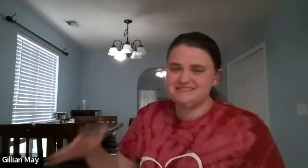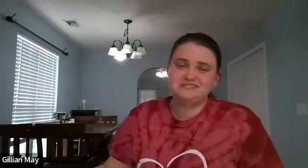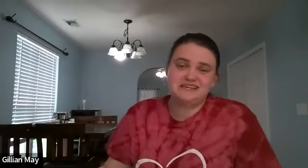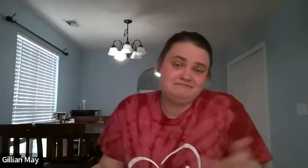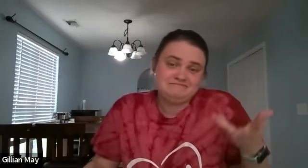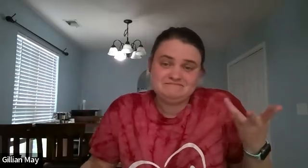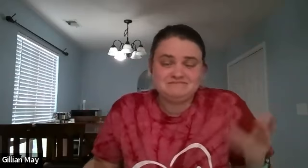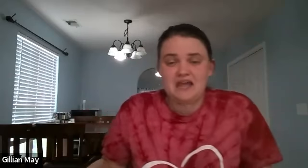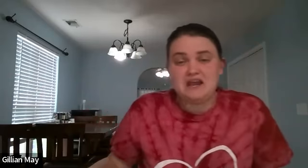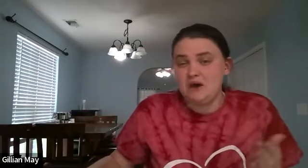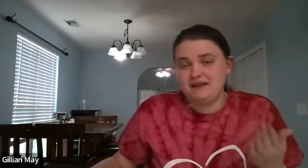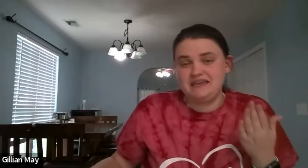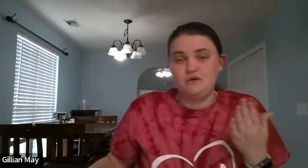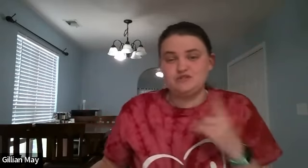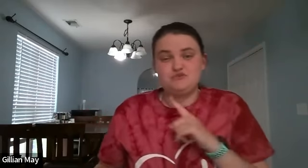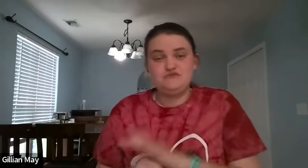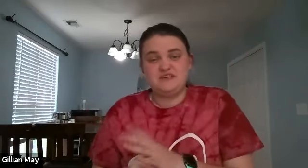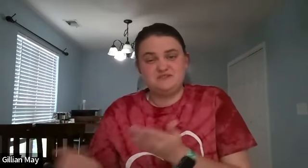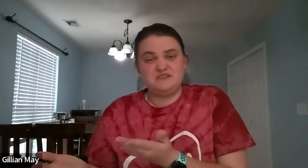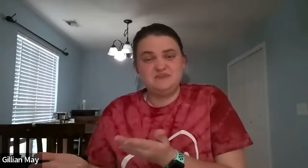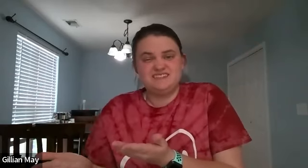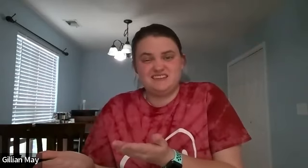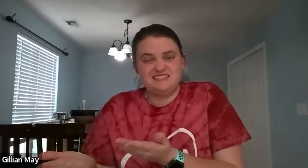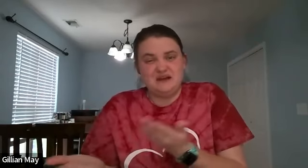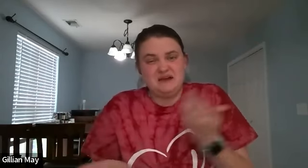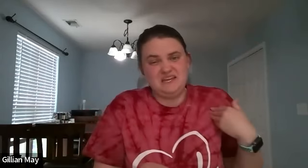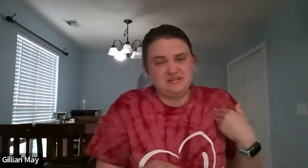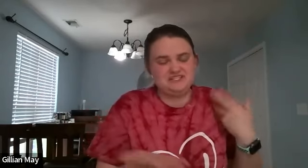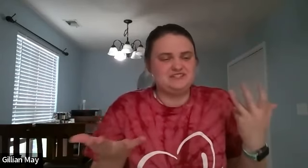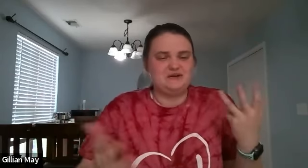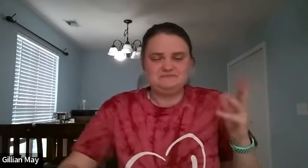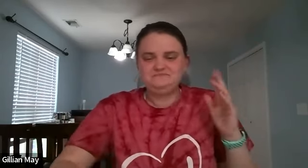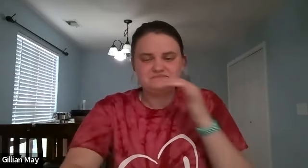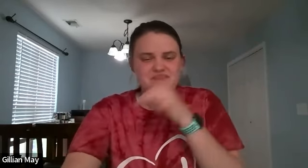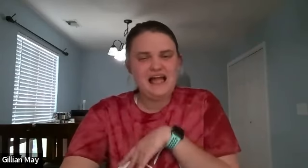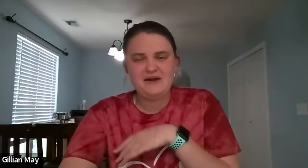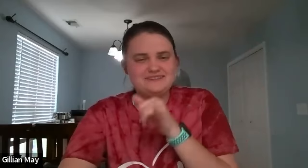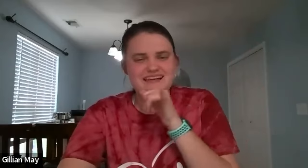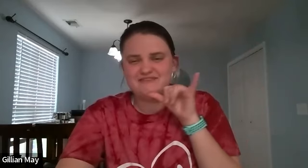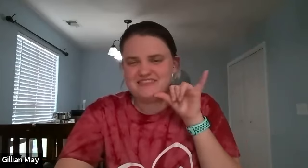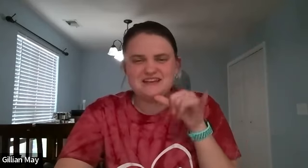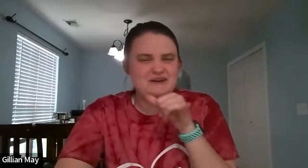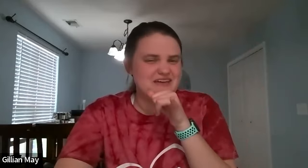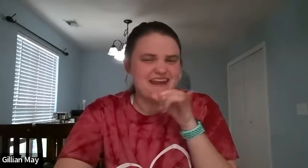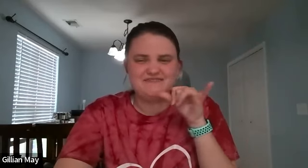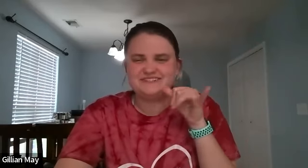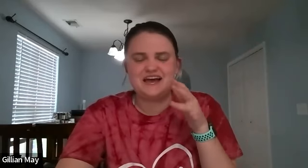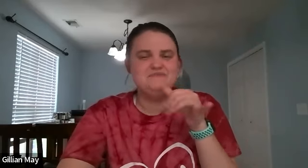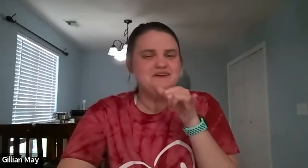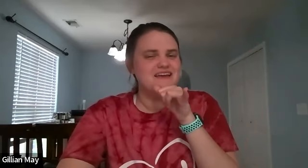just like, I know I can't always prove things for them because it's not my language. So I always laugh. I think about that every time.